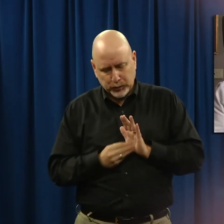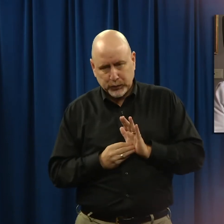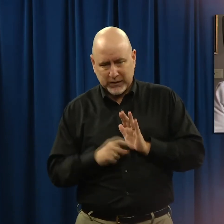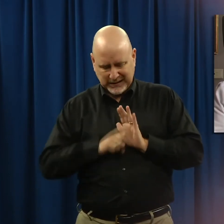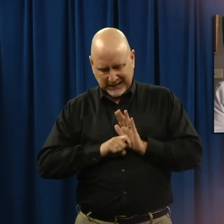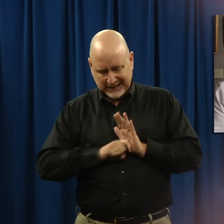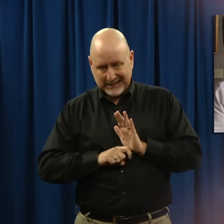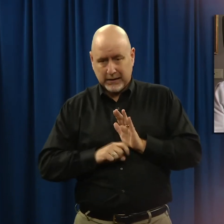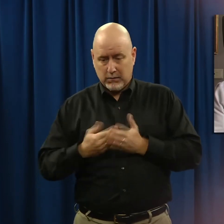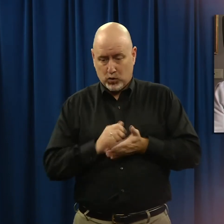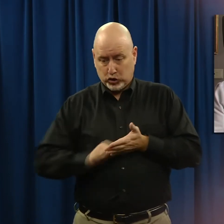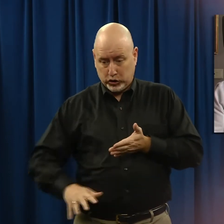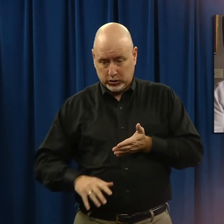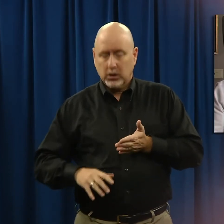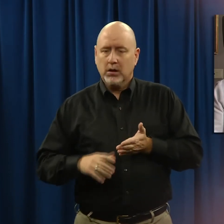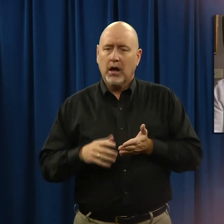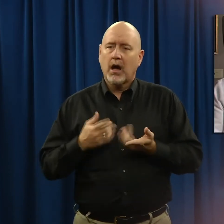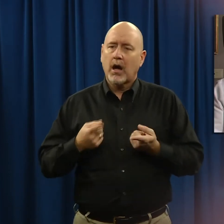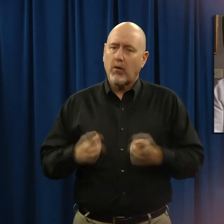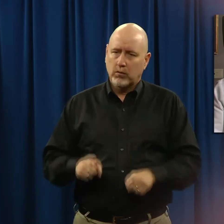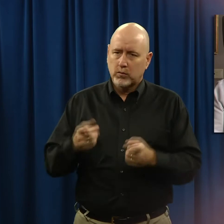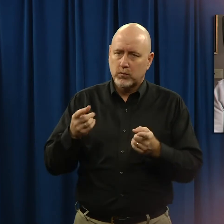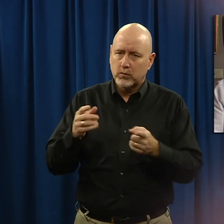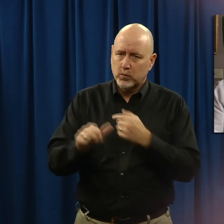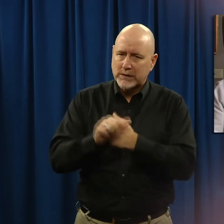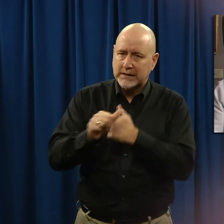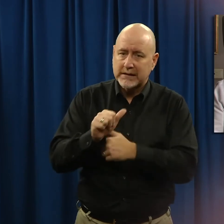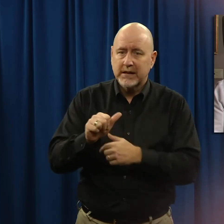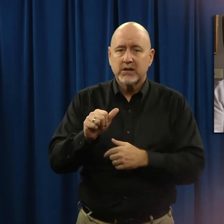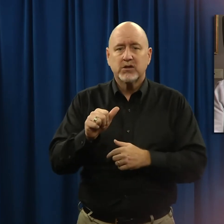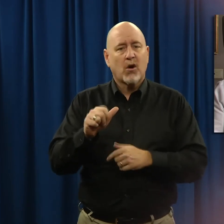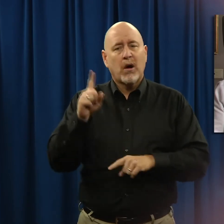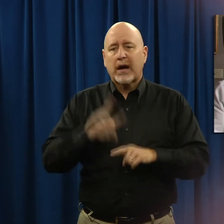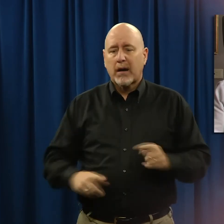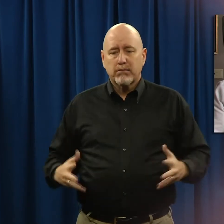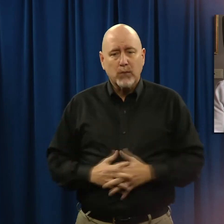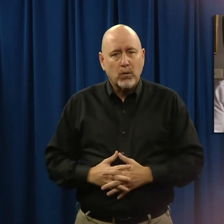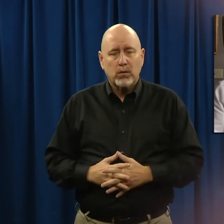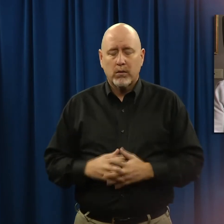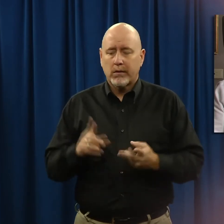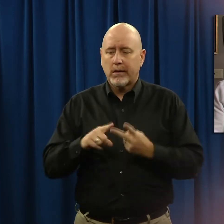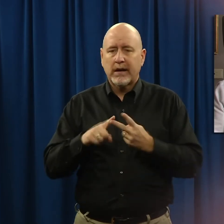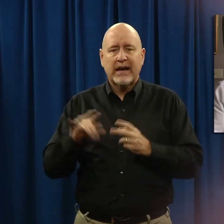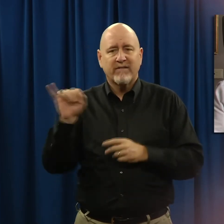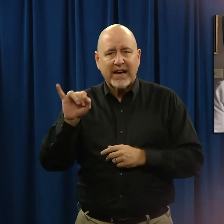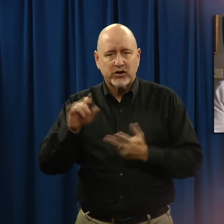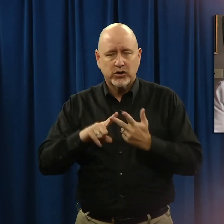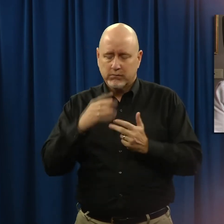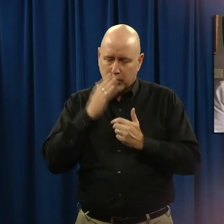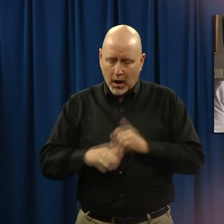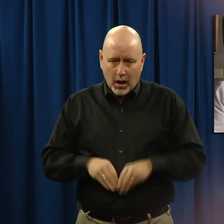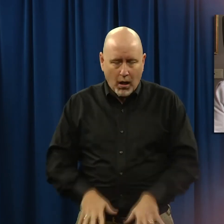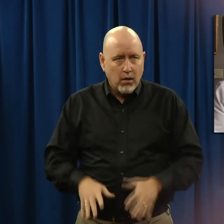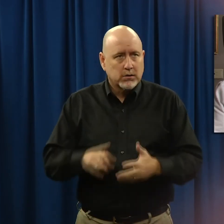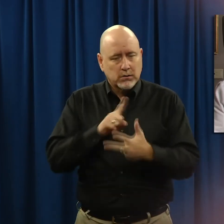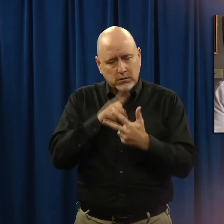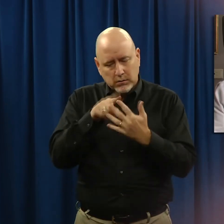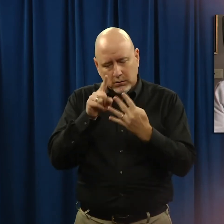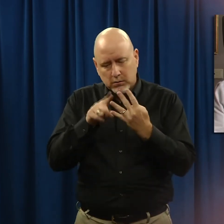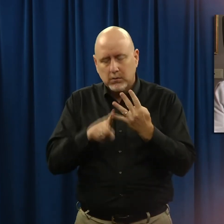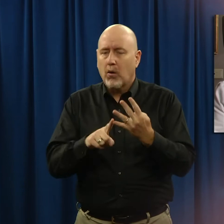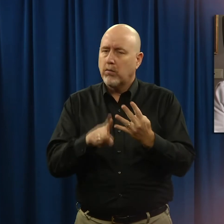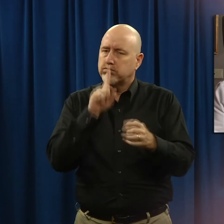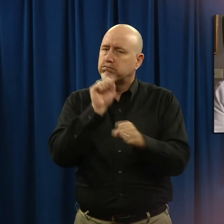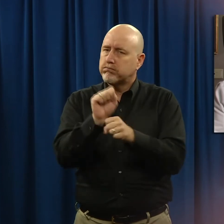curettage abortion is performed. So sterility, infection, blood loss are very